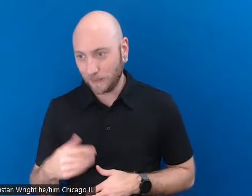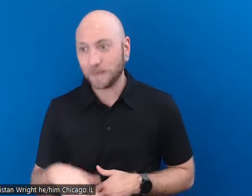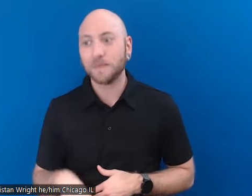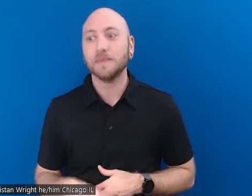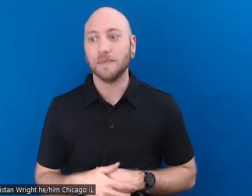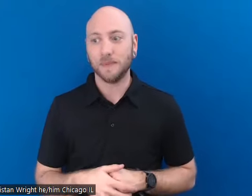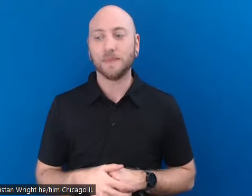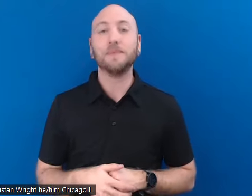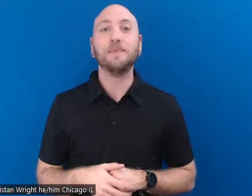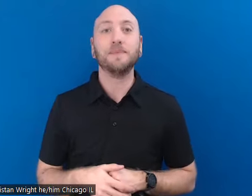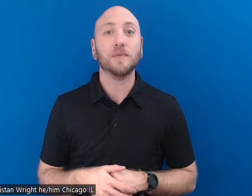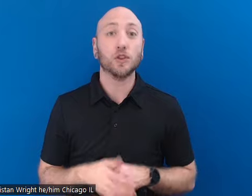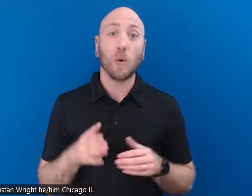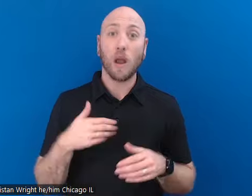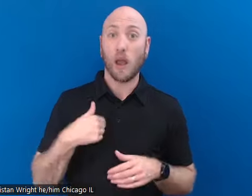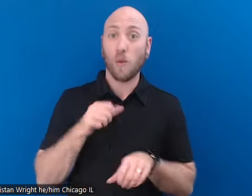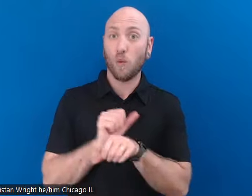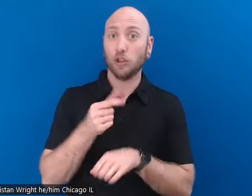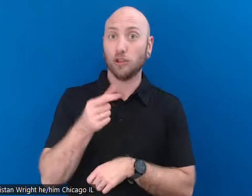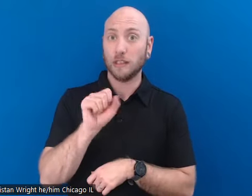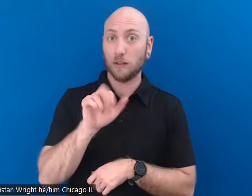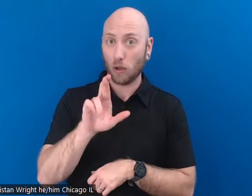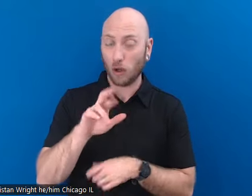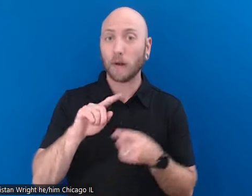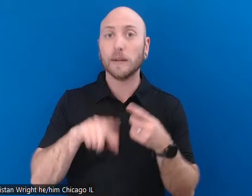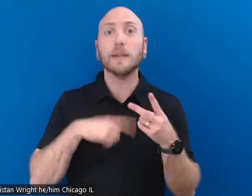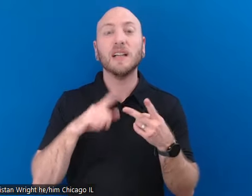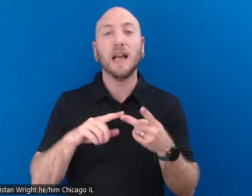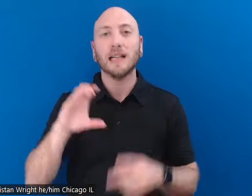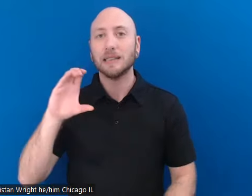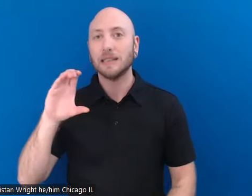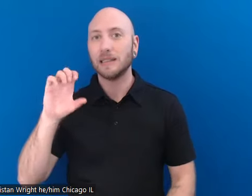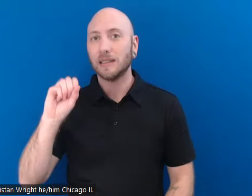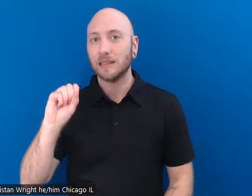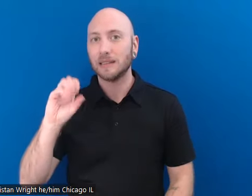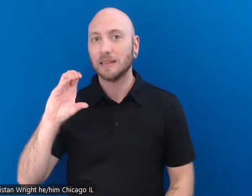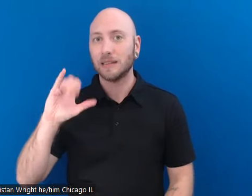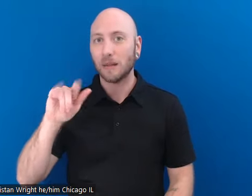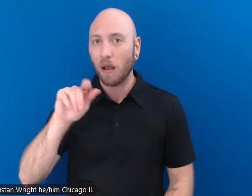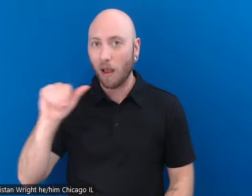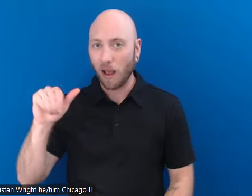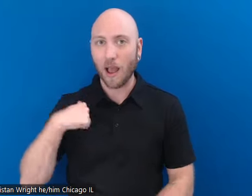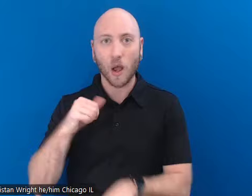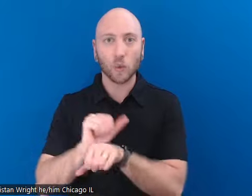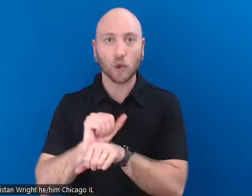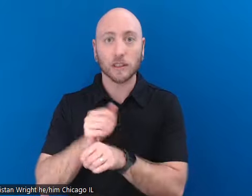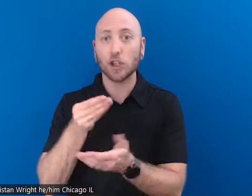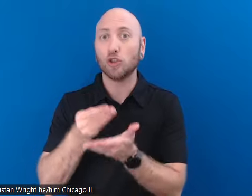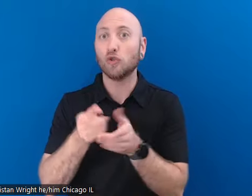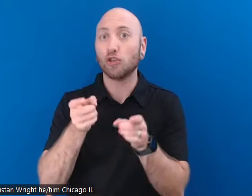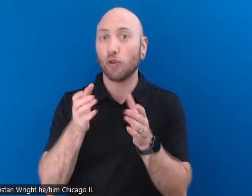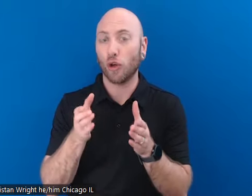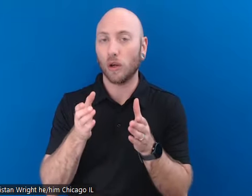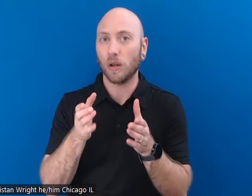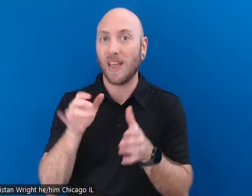for CSCYPAA this year. And like I had mentioned, that was like a really transformative experience for me because, you